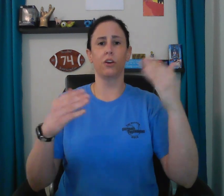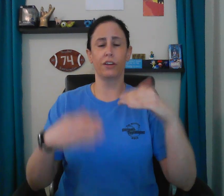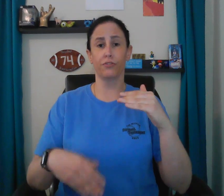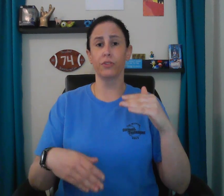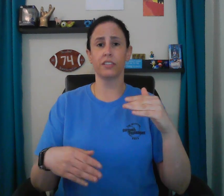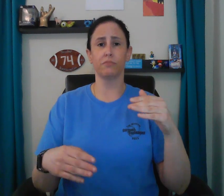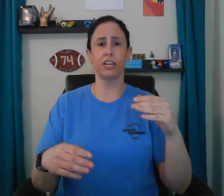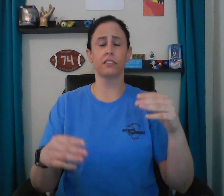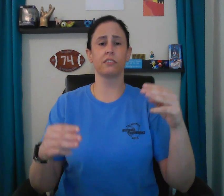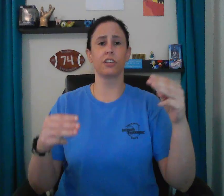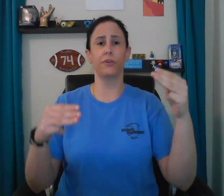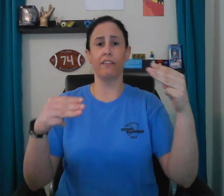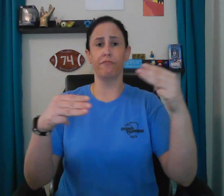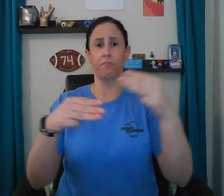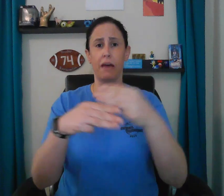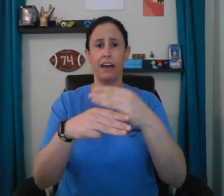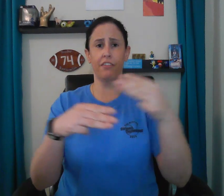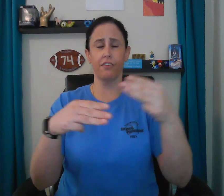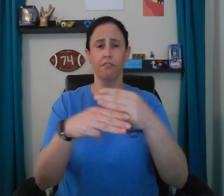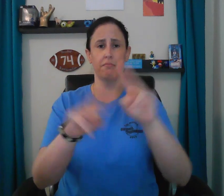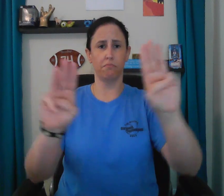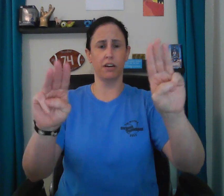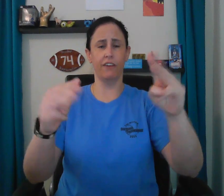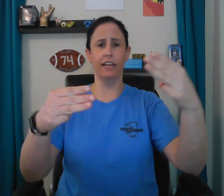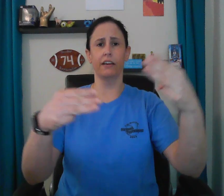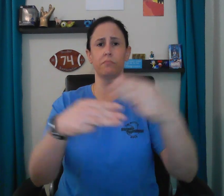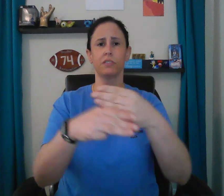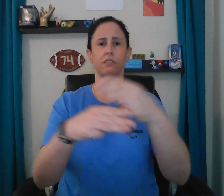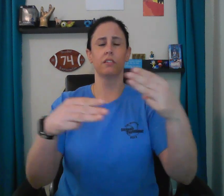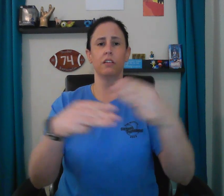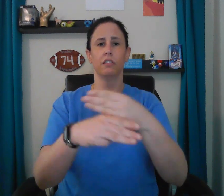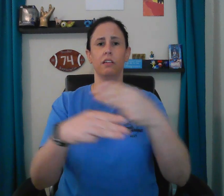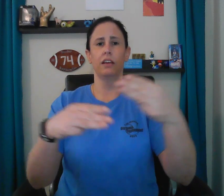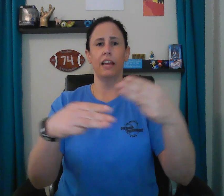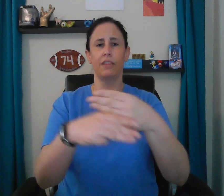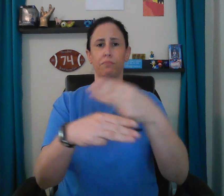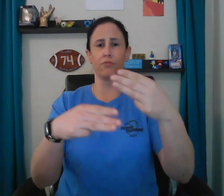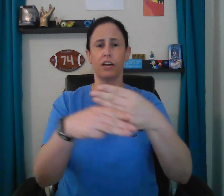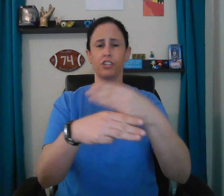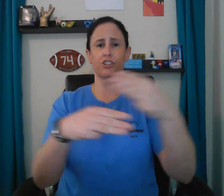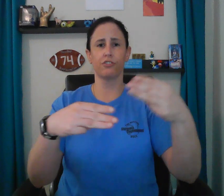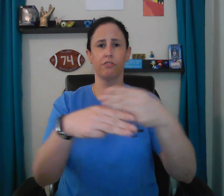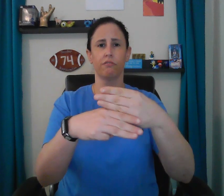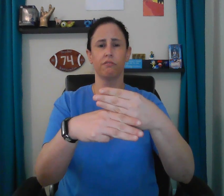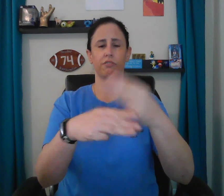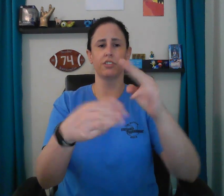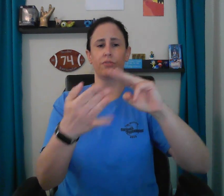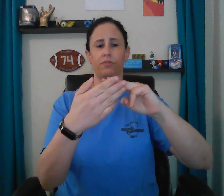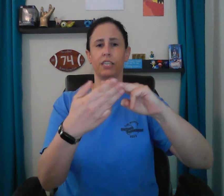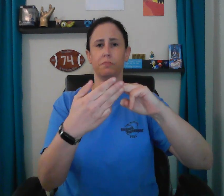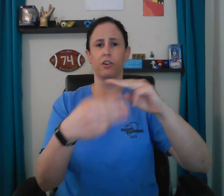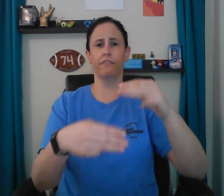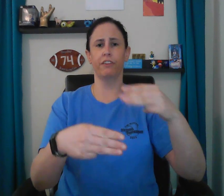Going through the subjects, so you have math, modified M's, and they brush. So this part of your